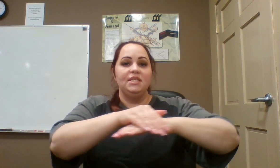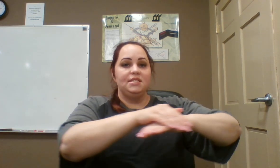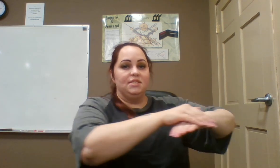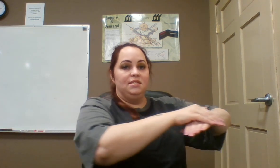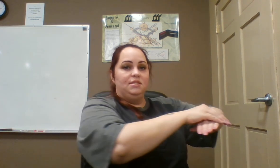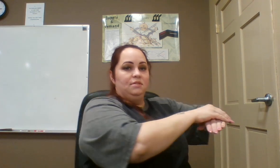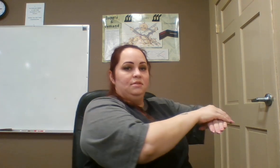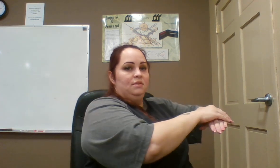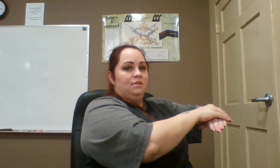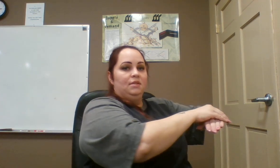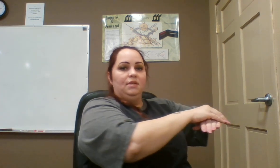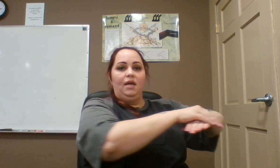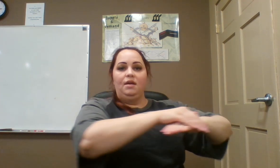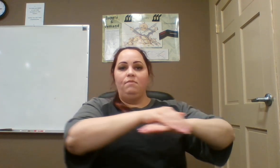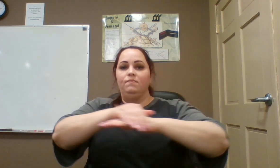this. Okay?